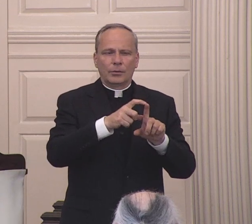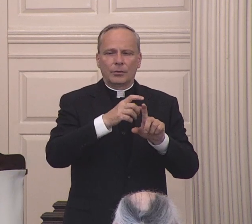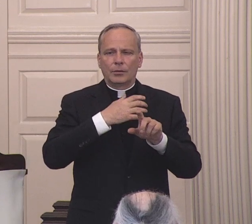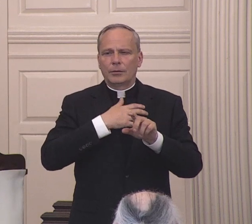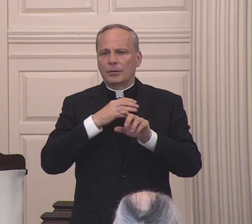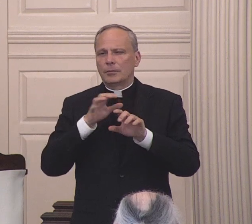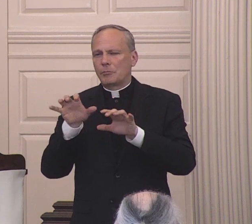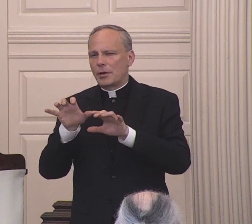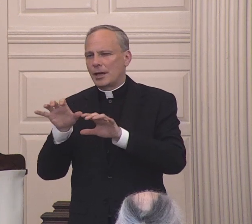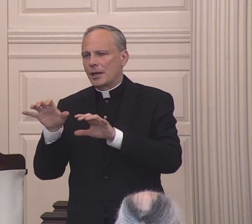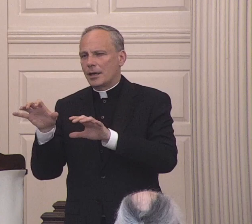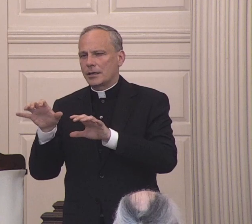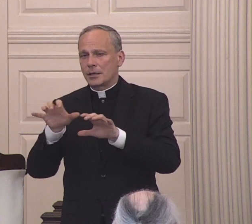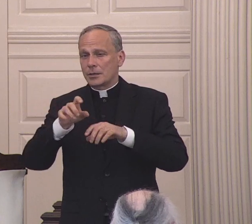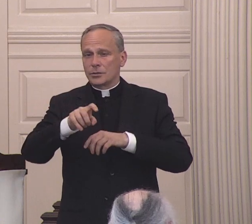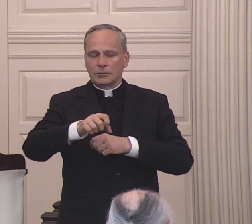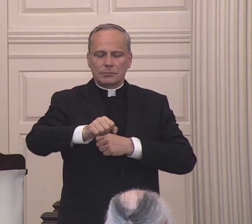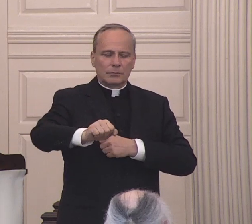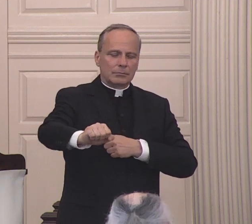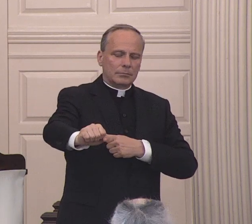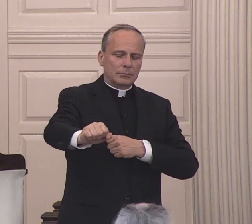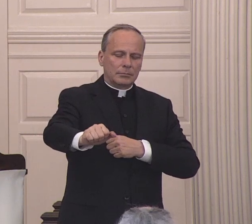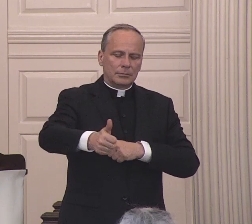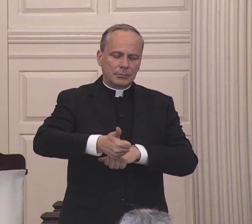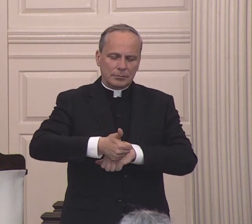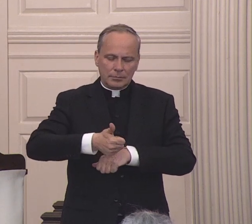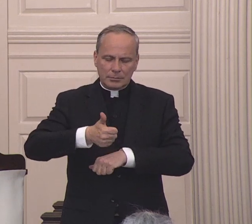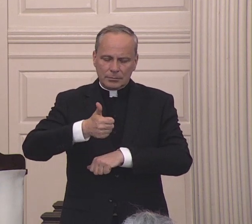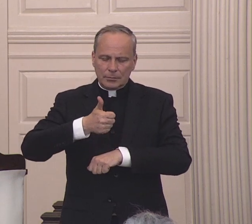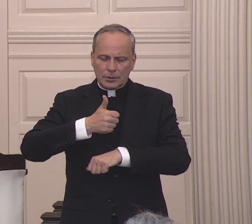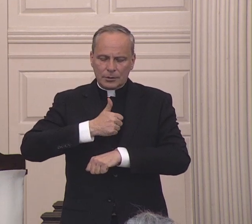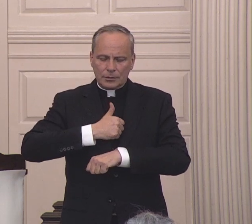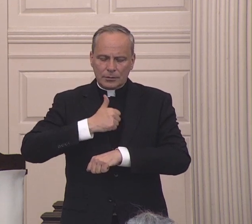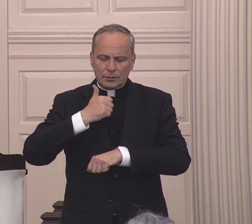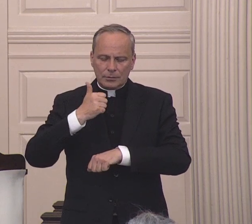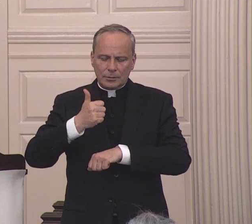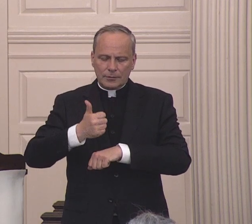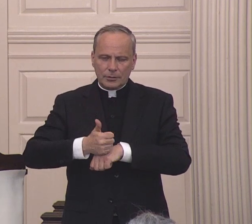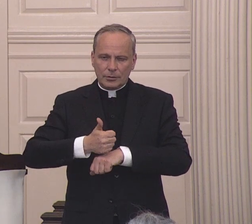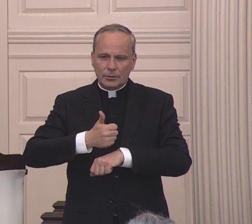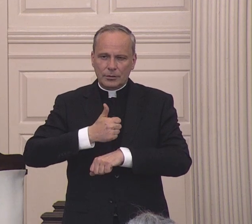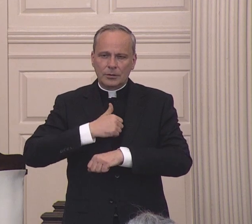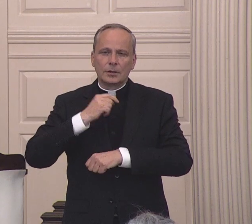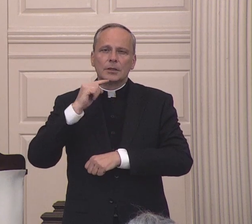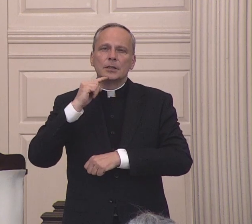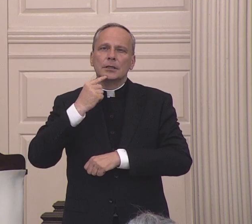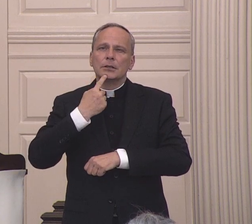in my words, in what I've done and in what I've failed to do,